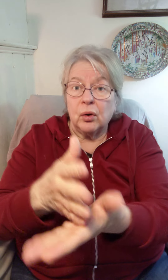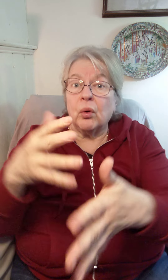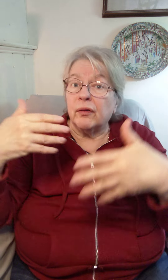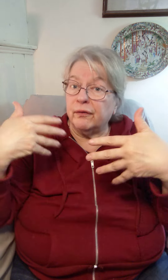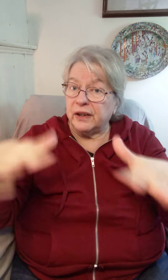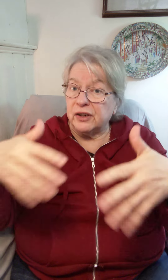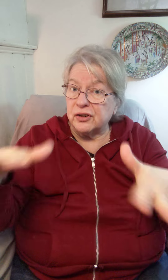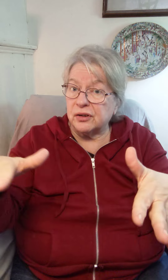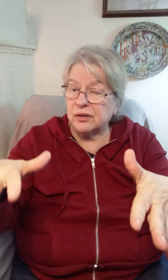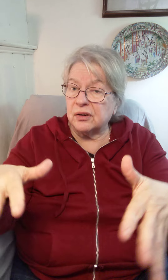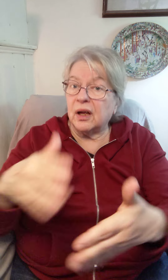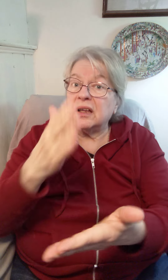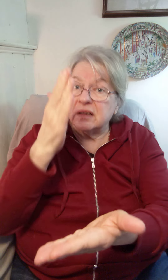or finish.